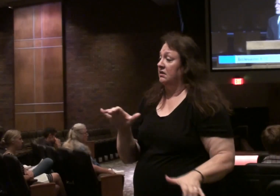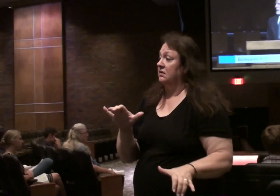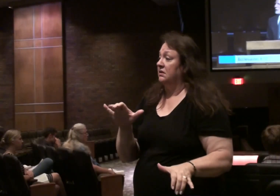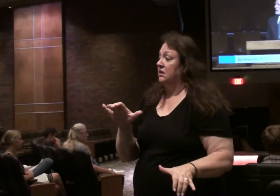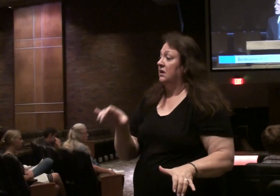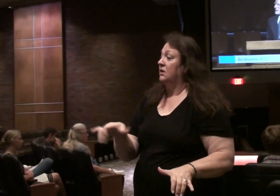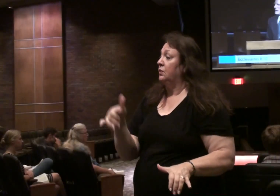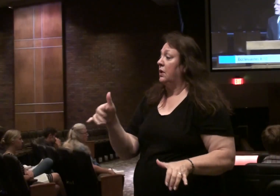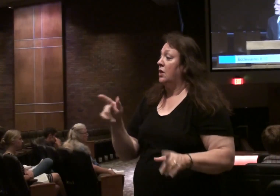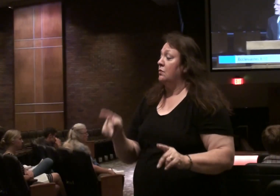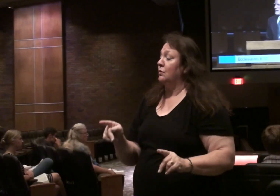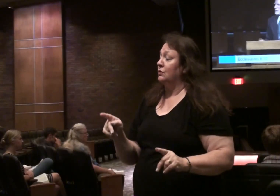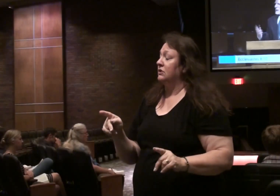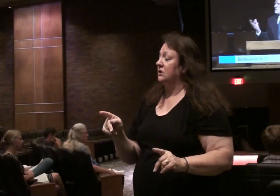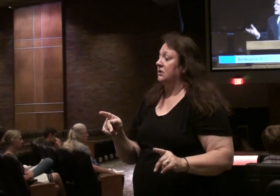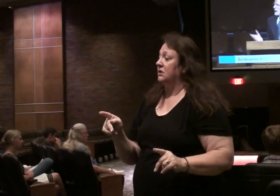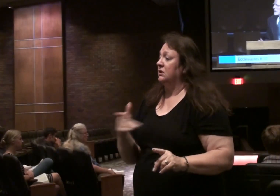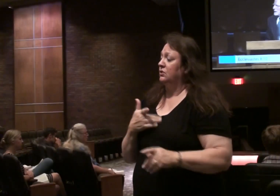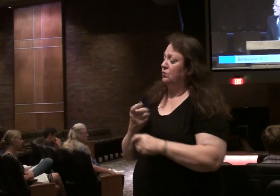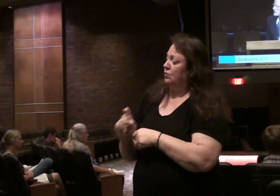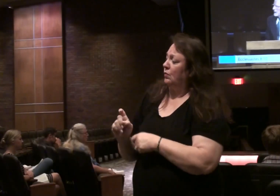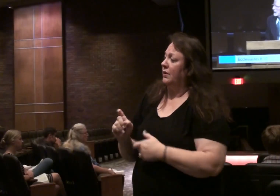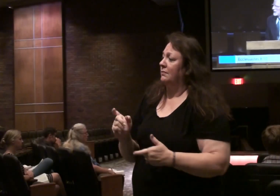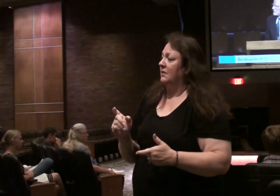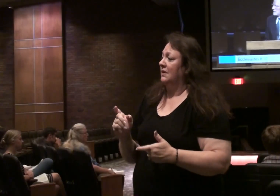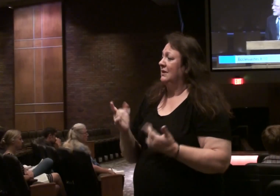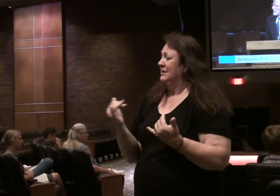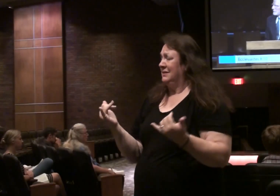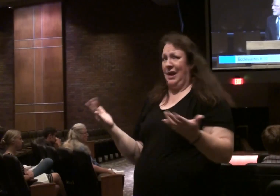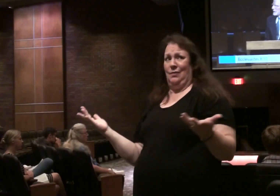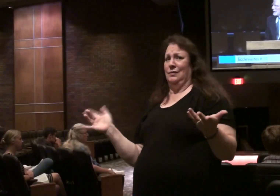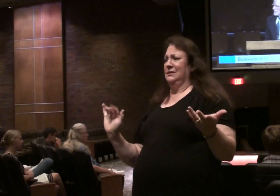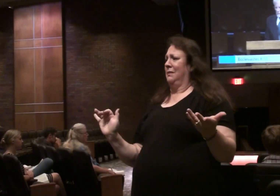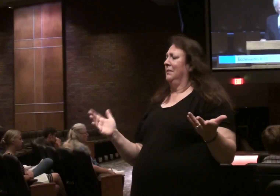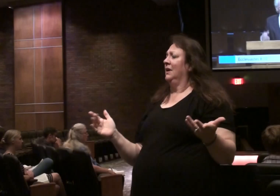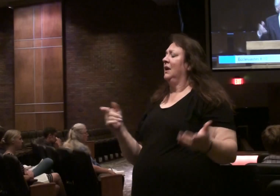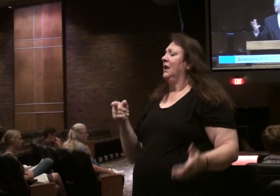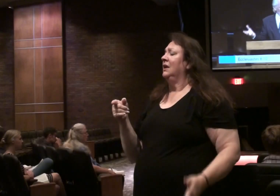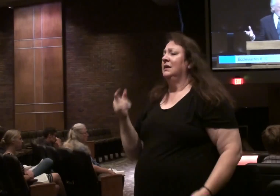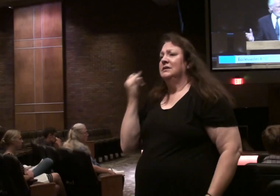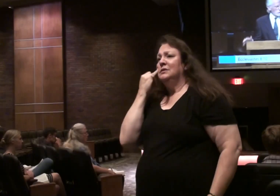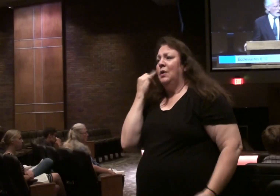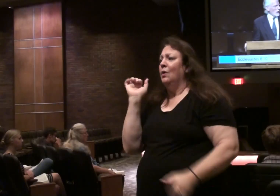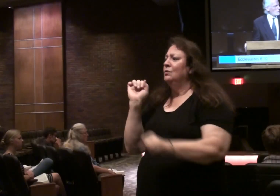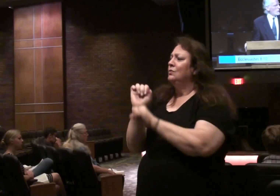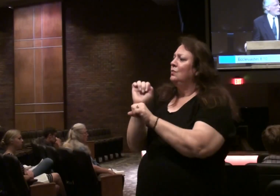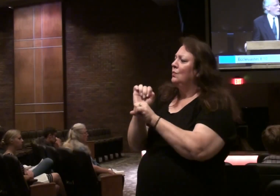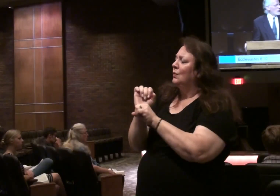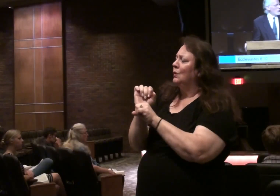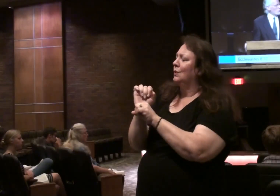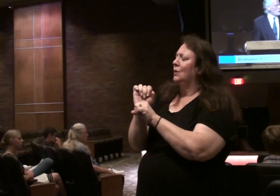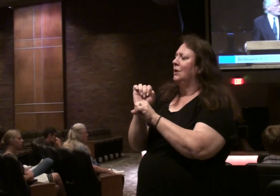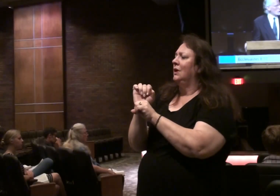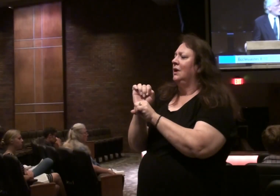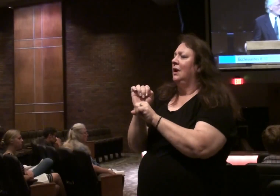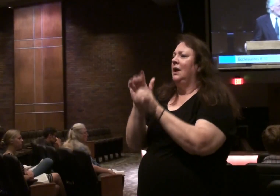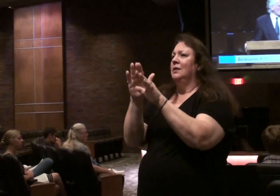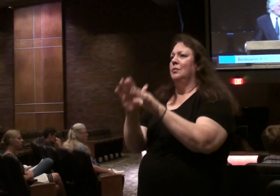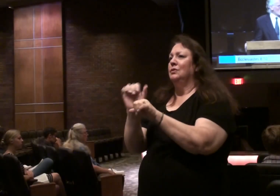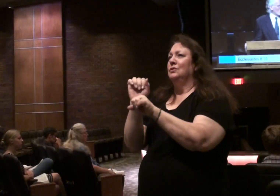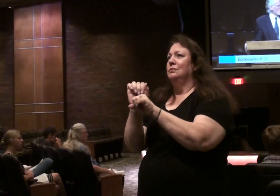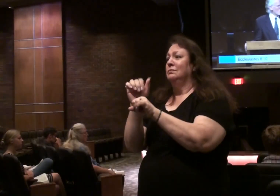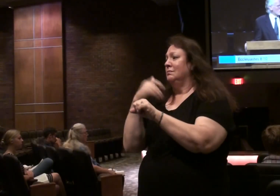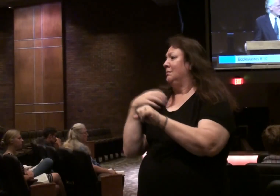on another man's hurt. You know what that'd be like in our day. If you work in a job and the person you